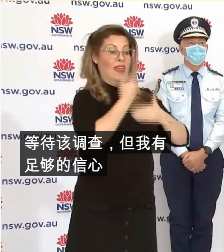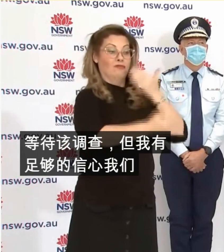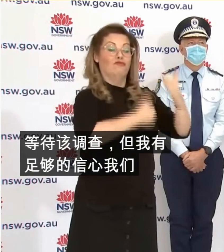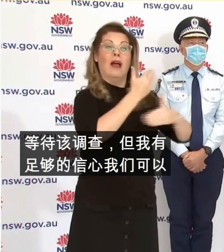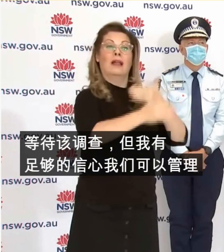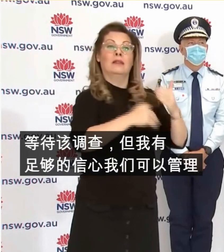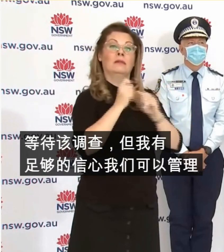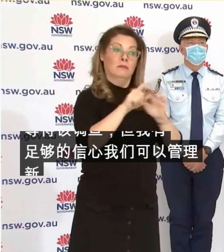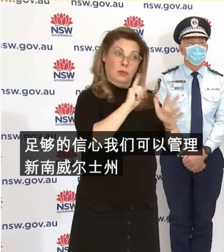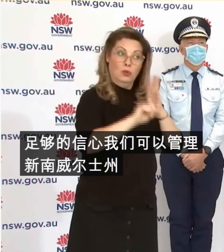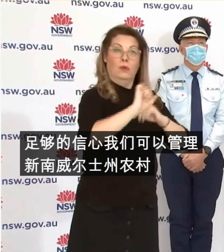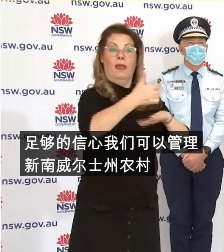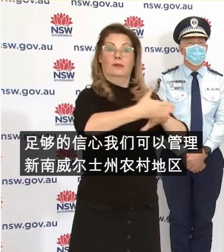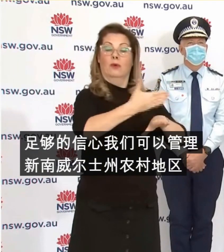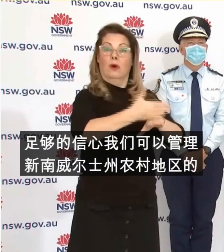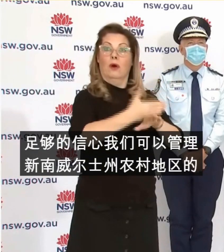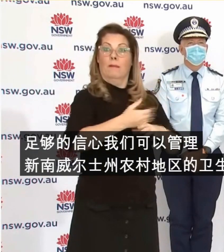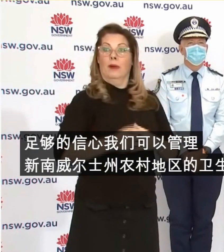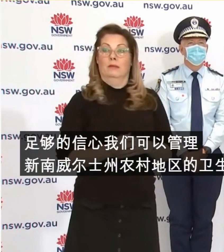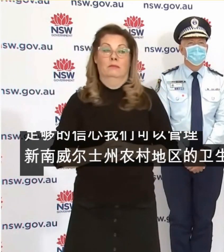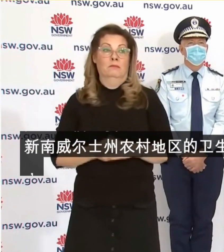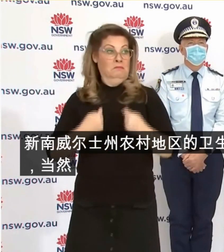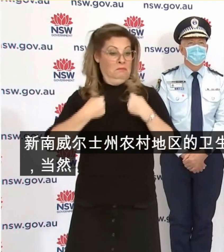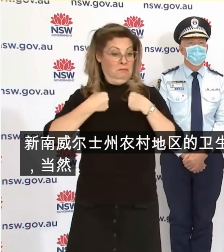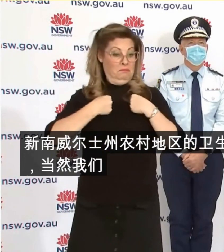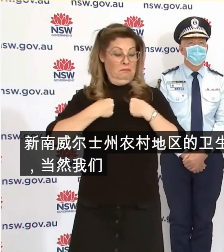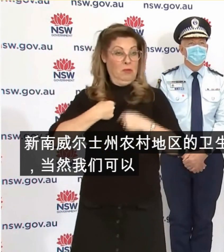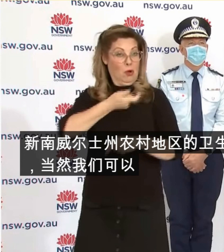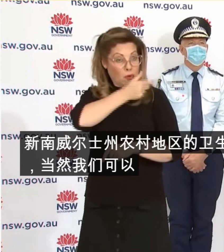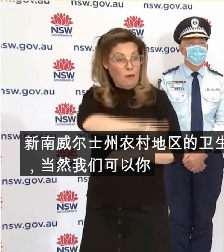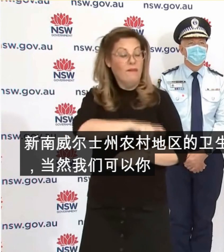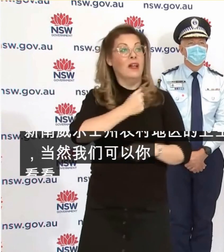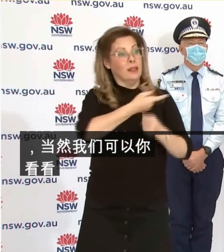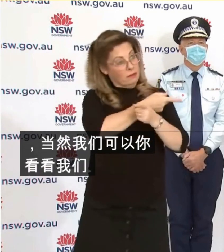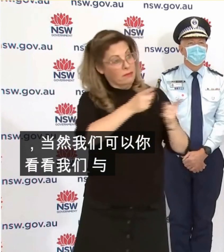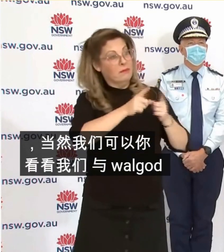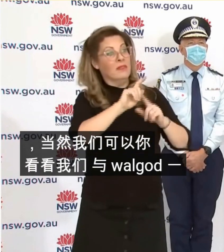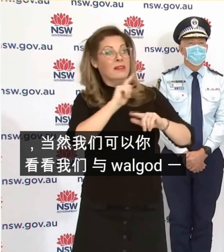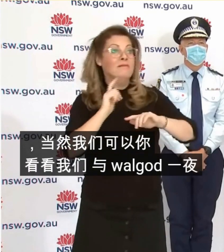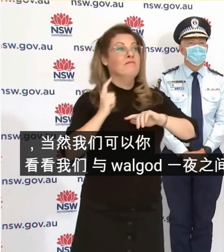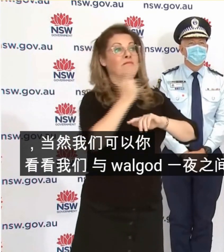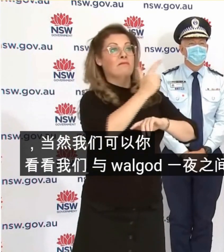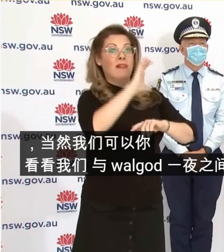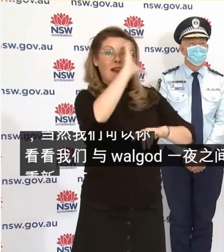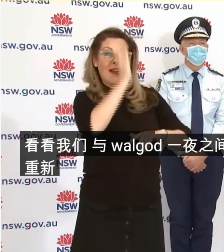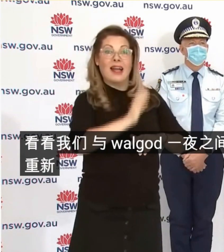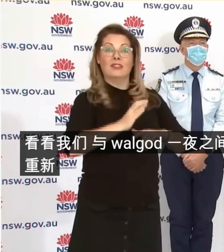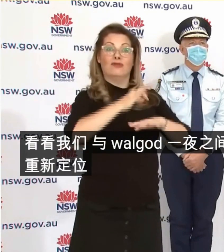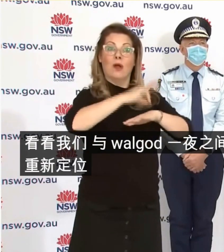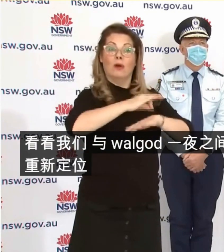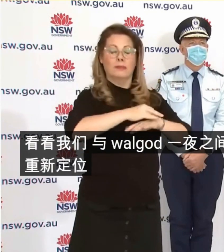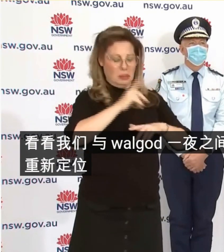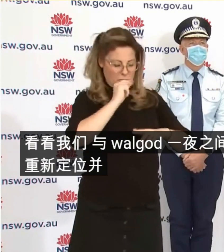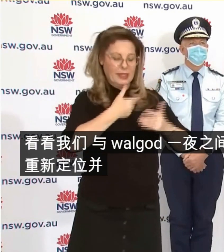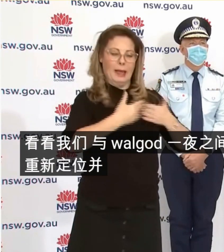confident enough that we can manage the health system in regional and rural New South Wales? Of course we can. You have a look at what we did overnight with Walgett, the